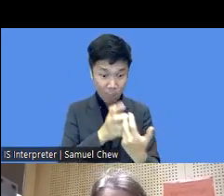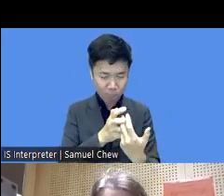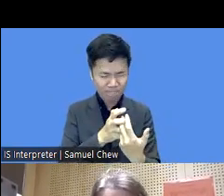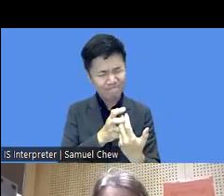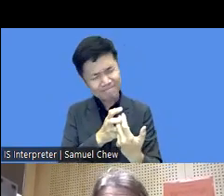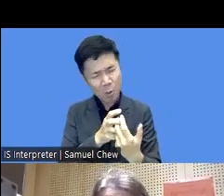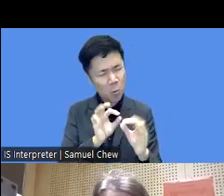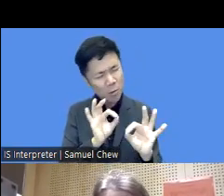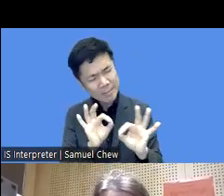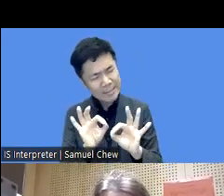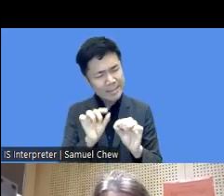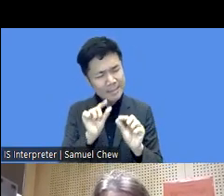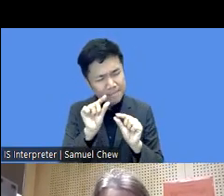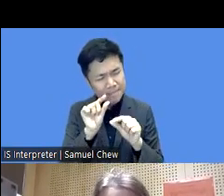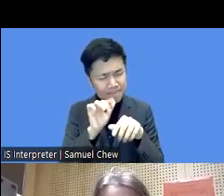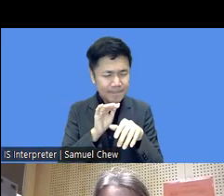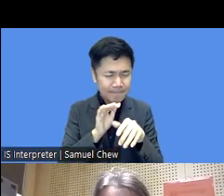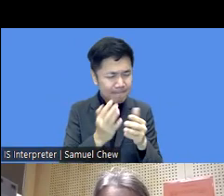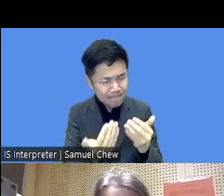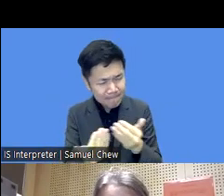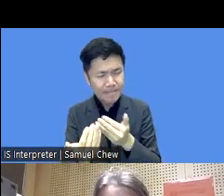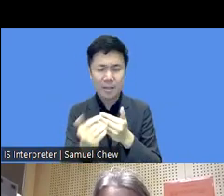meaning that the majority of the pledges, like